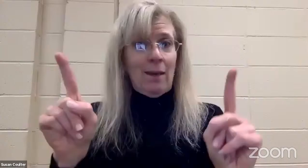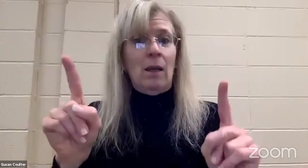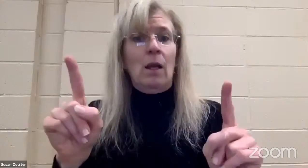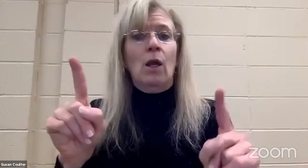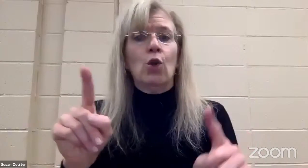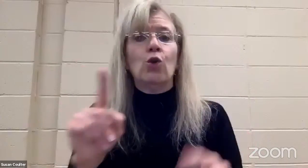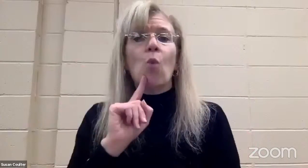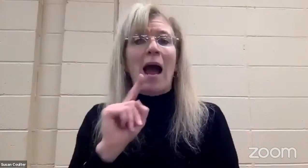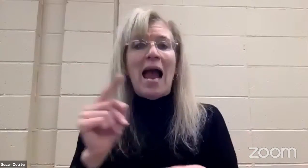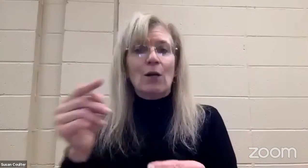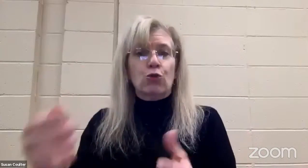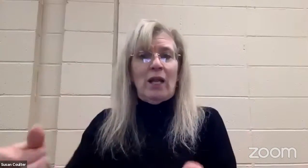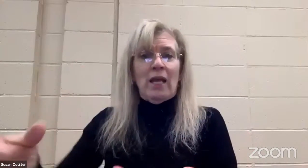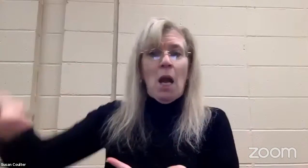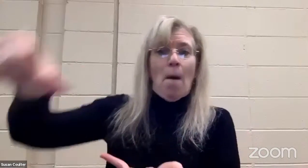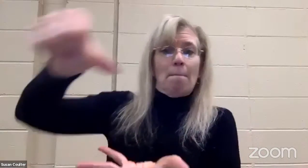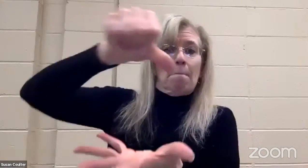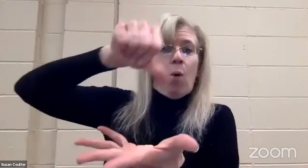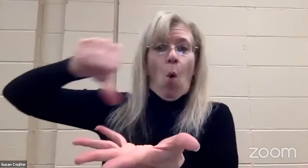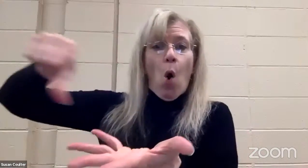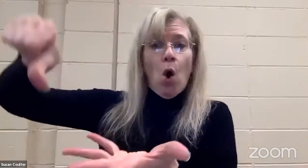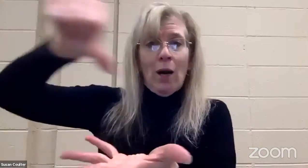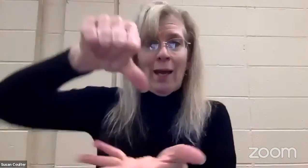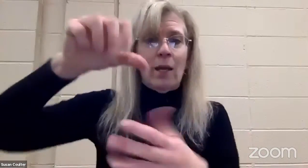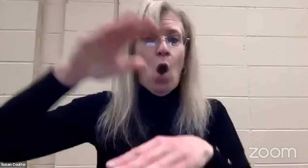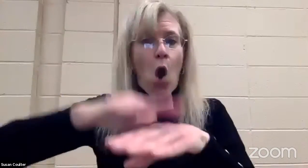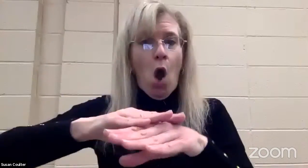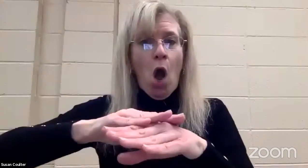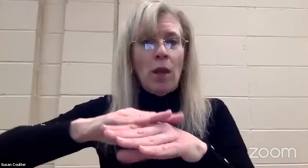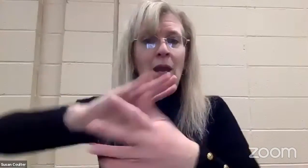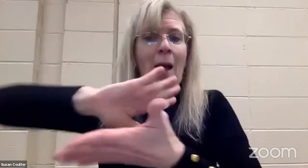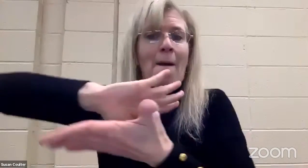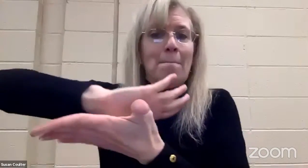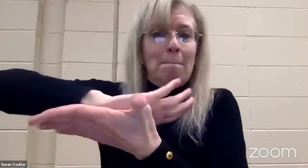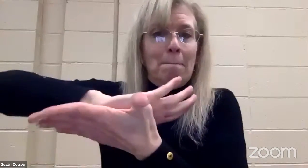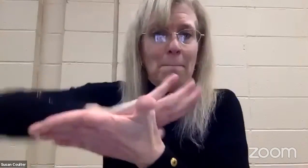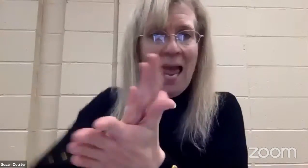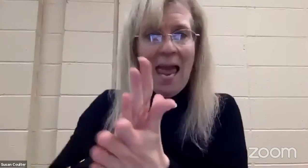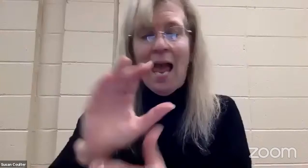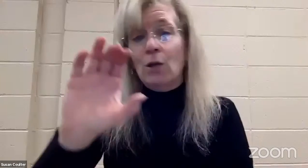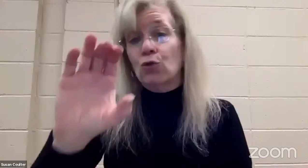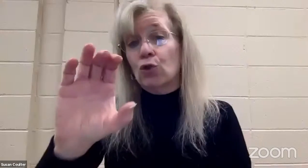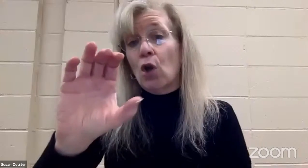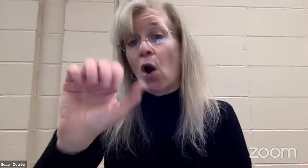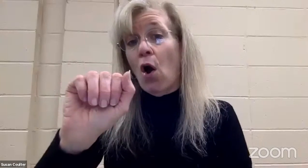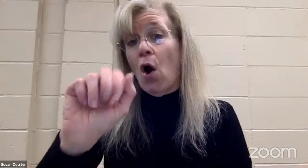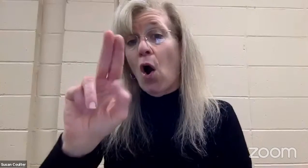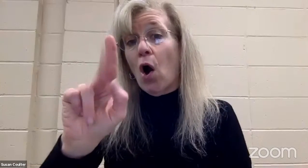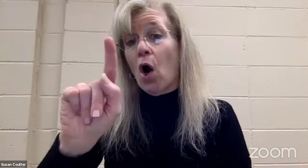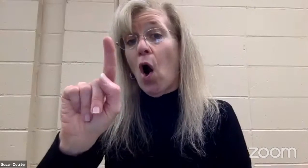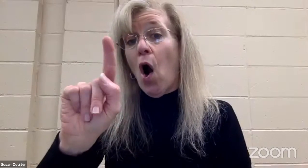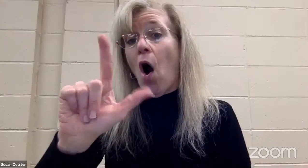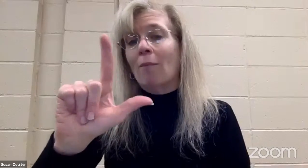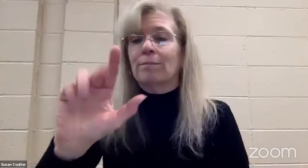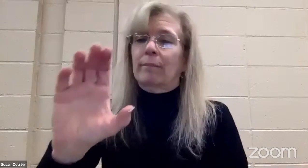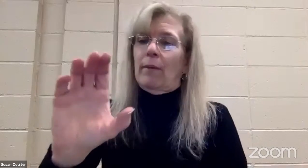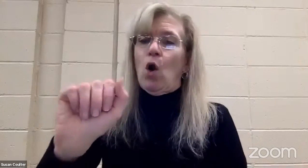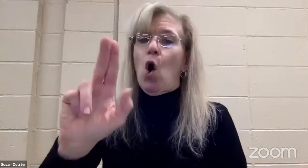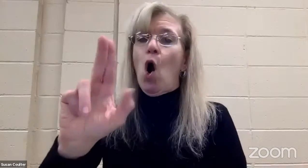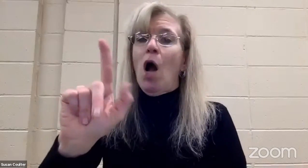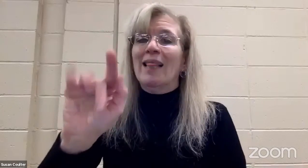But you actually pour it on mashed